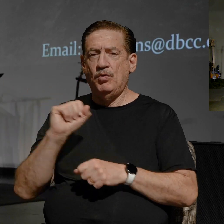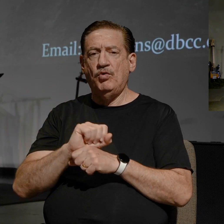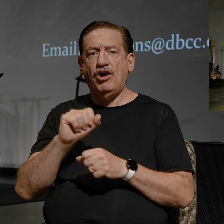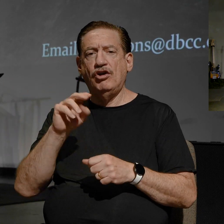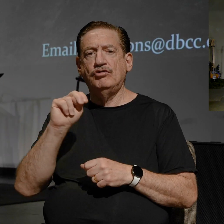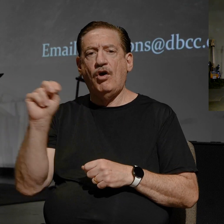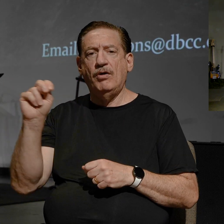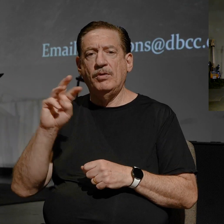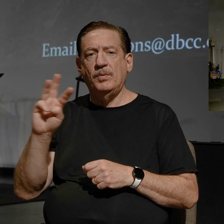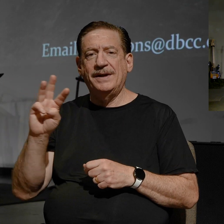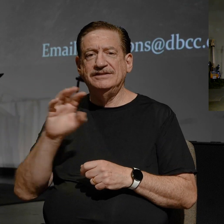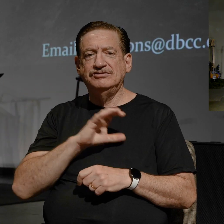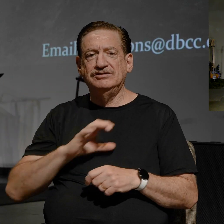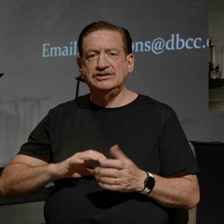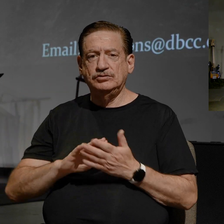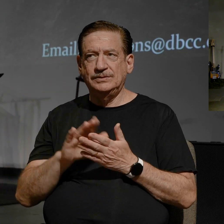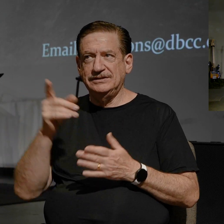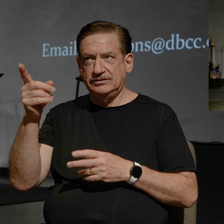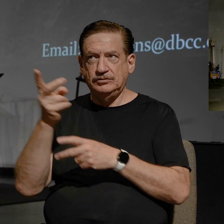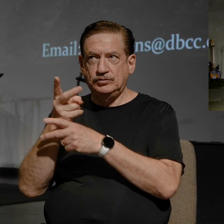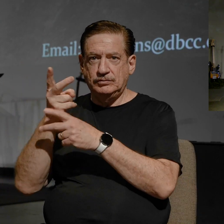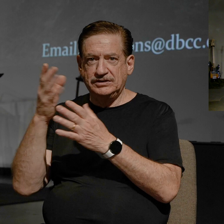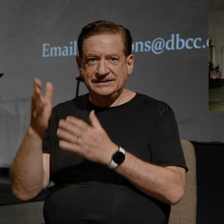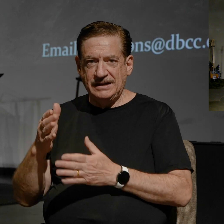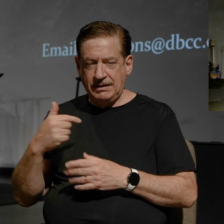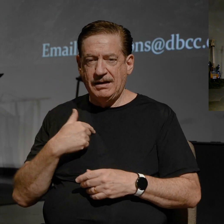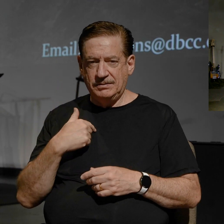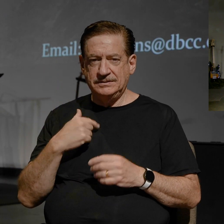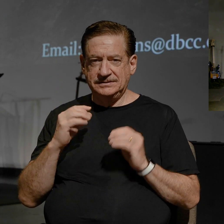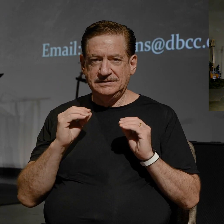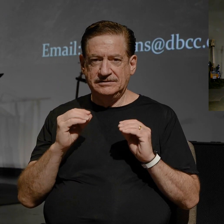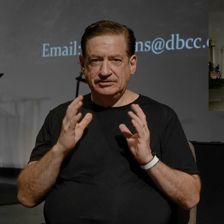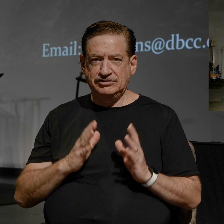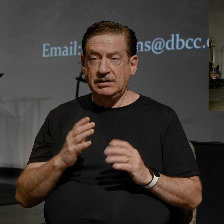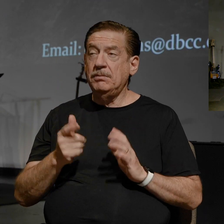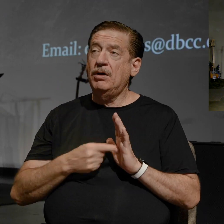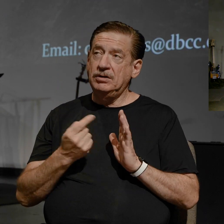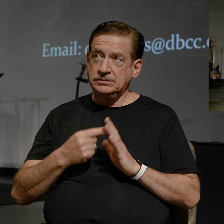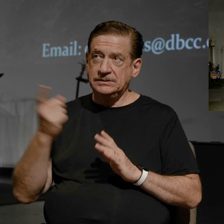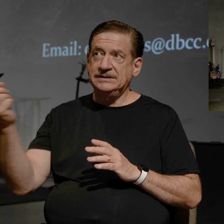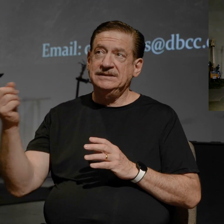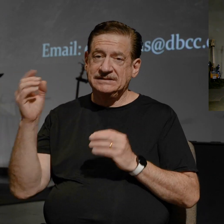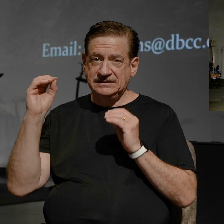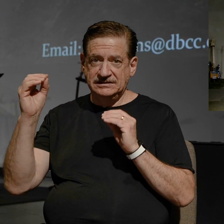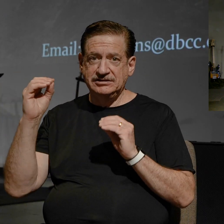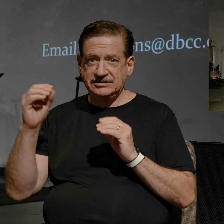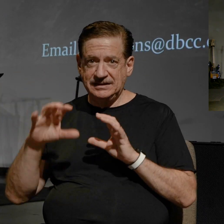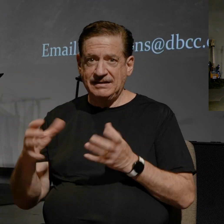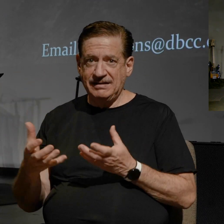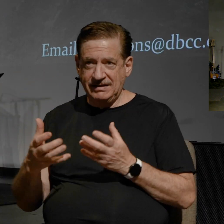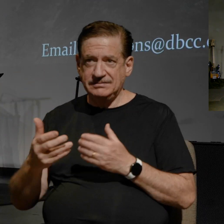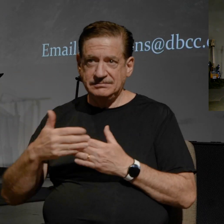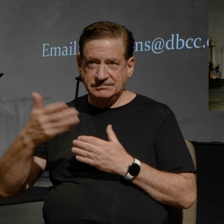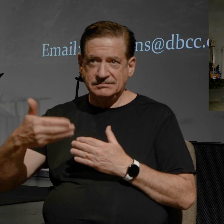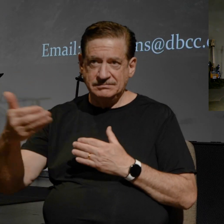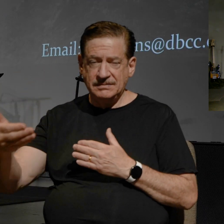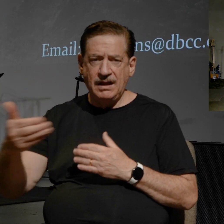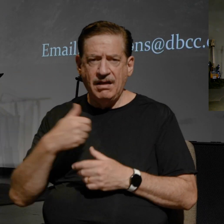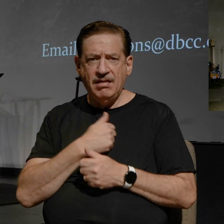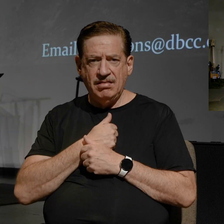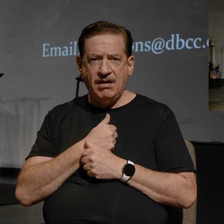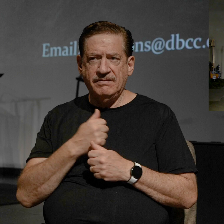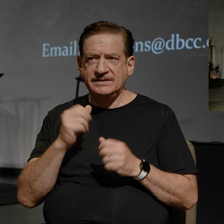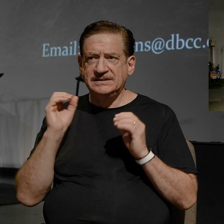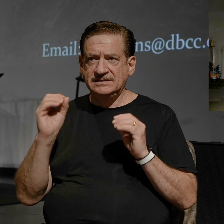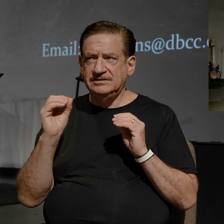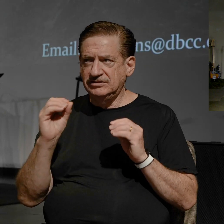for quite a while. He was a superintendent. I was a teacher. But he also would teach a class occasionally. and loved to teach the class of